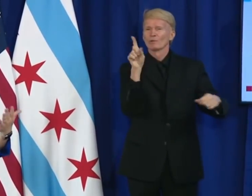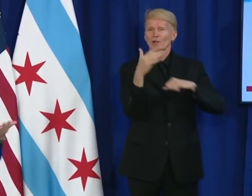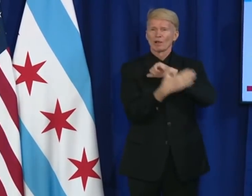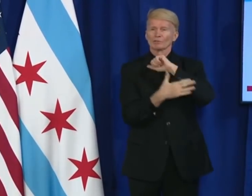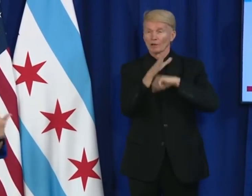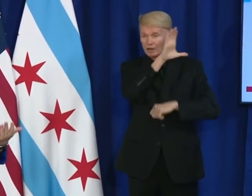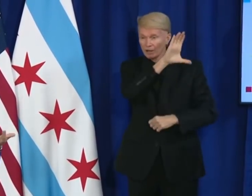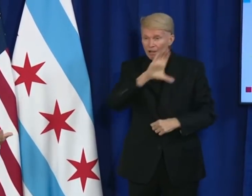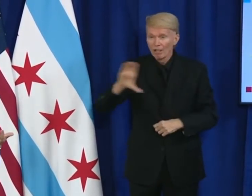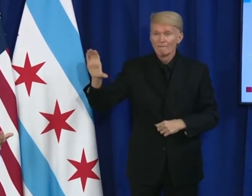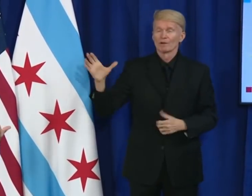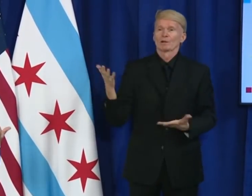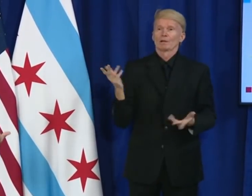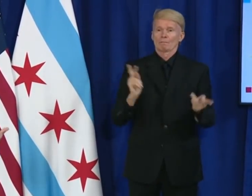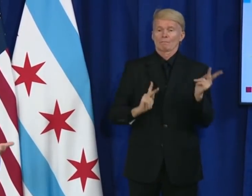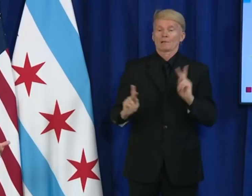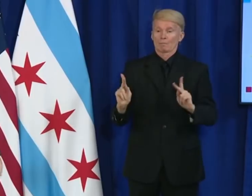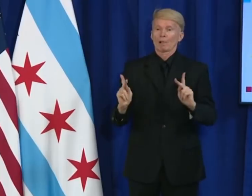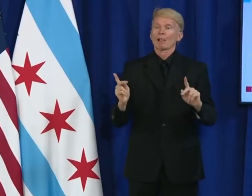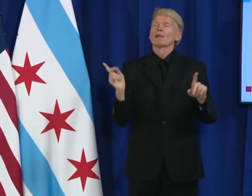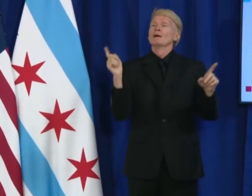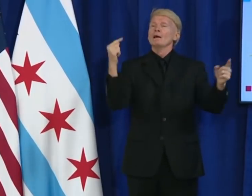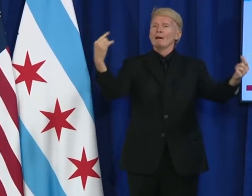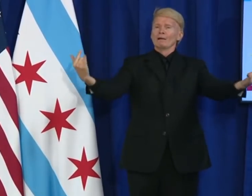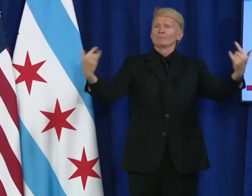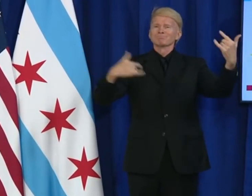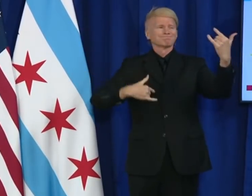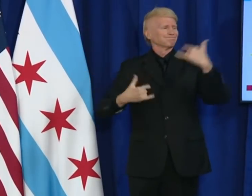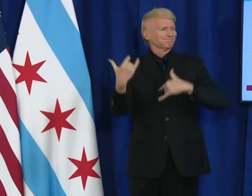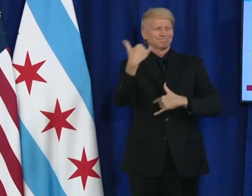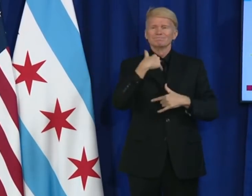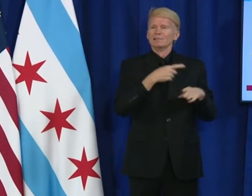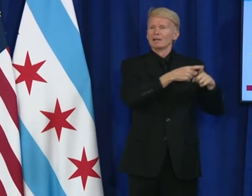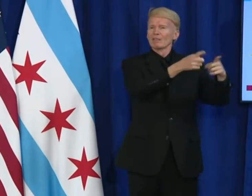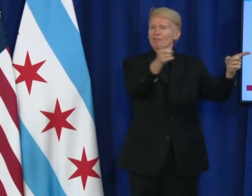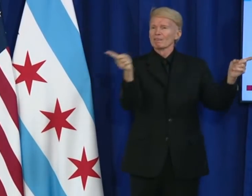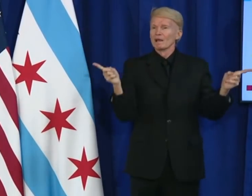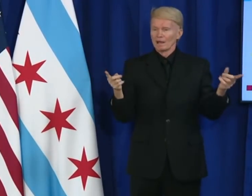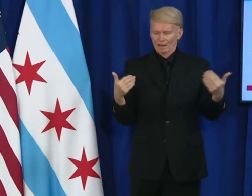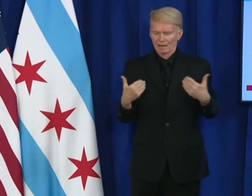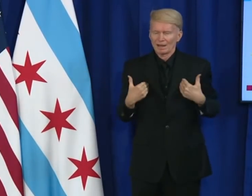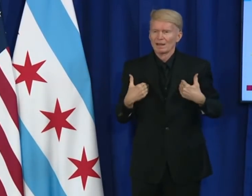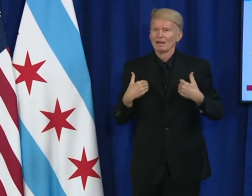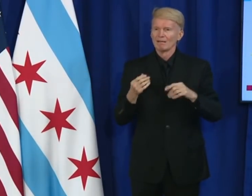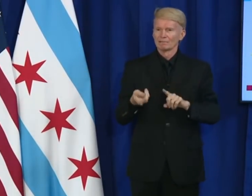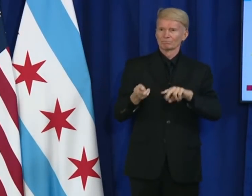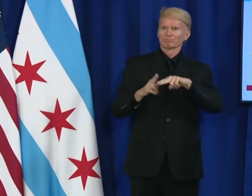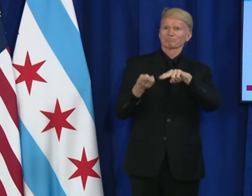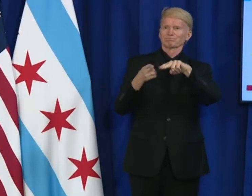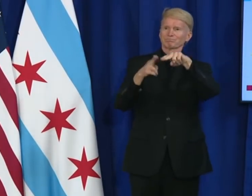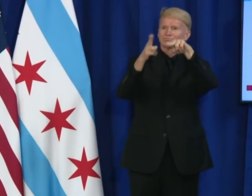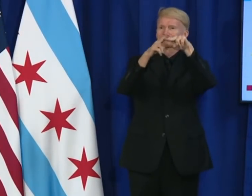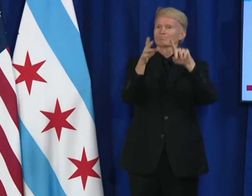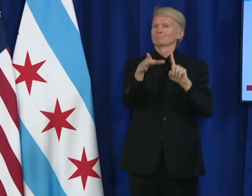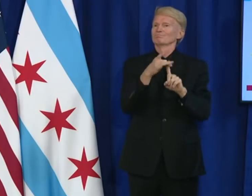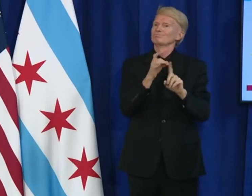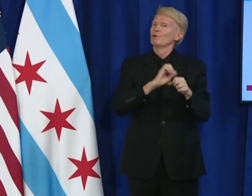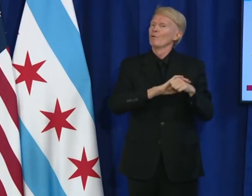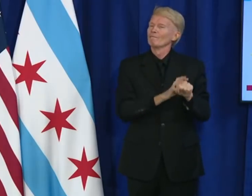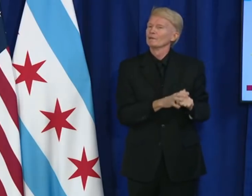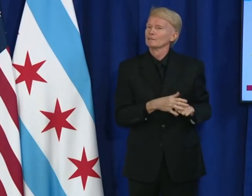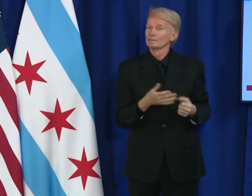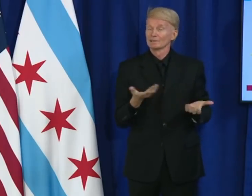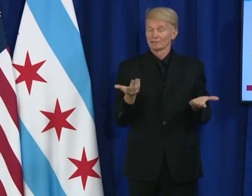country. People who are traveling are coming from places where COVID is surging. So if you've not canceled